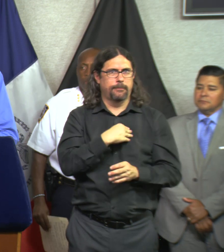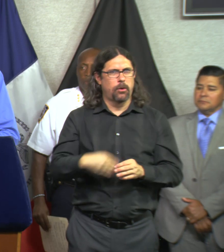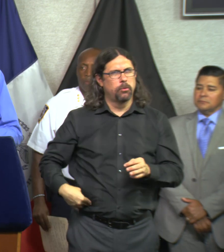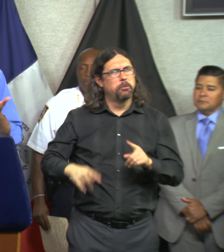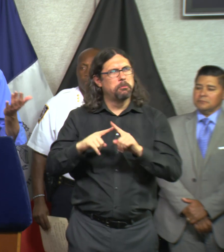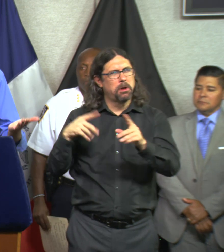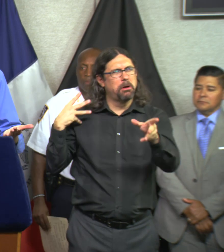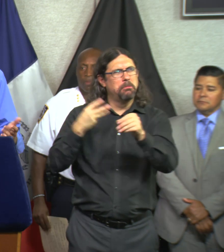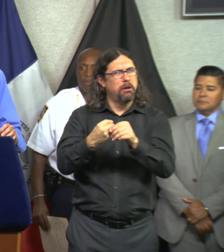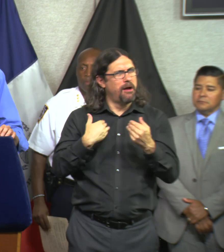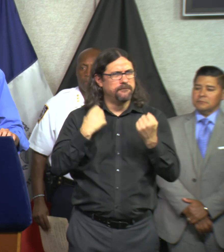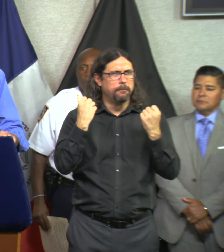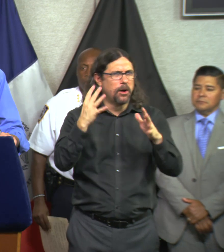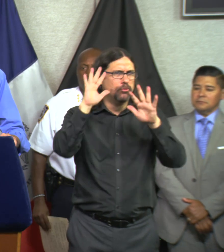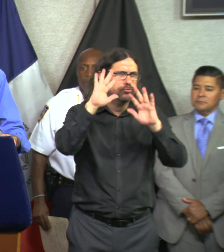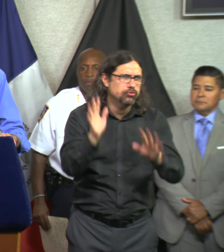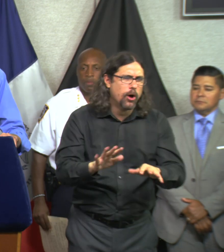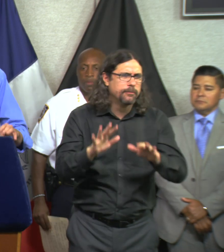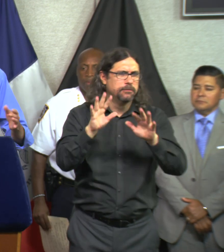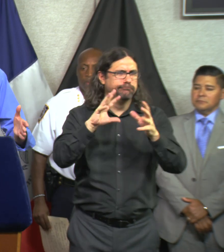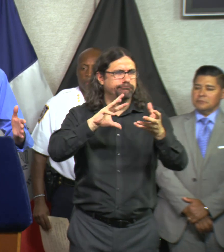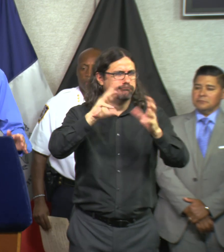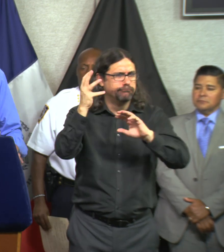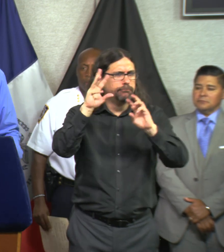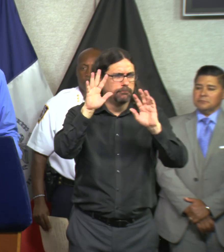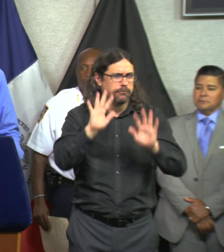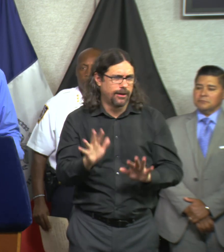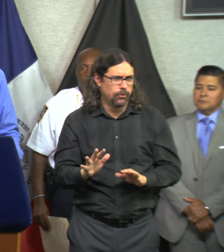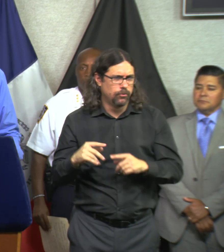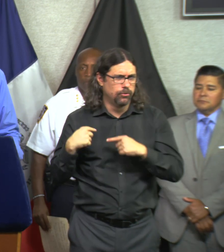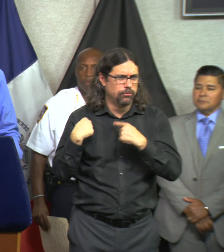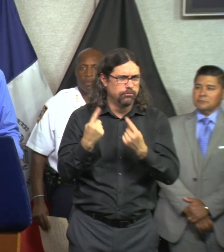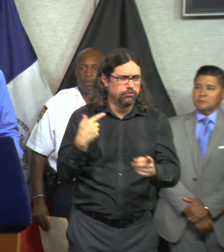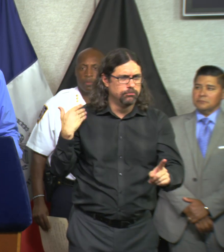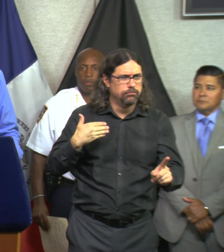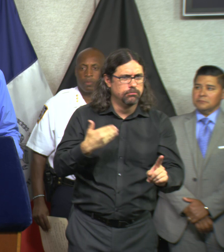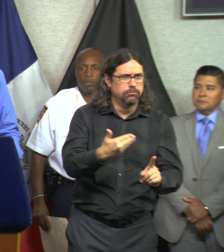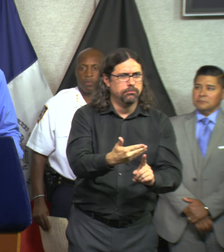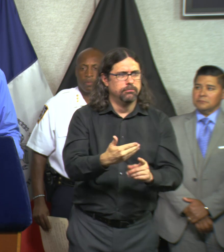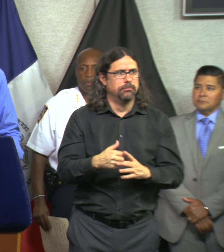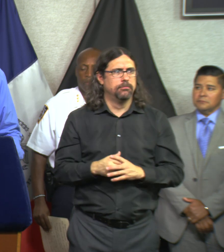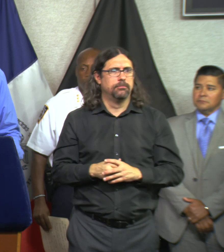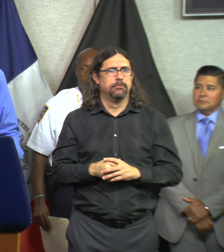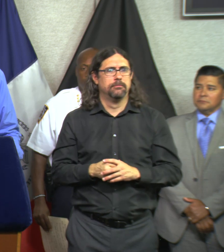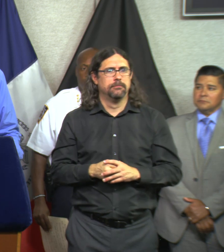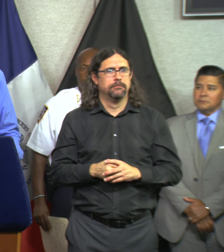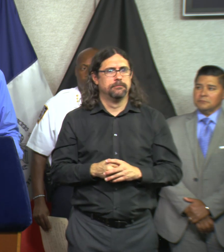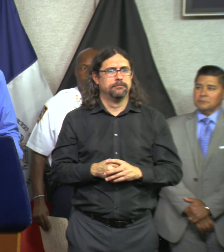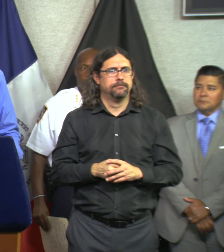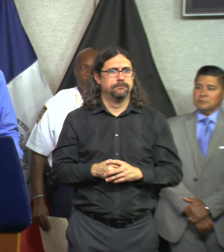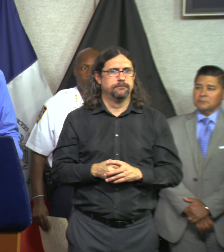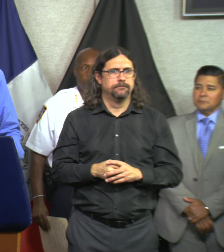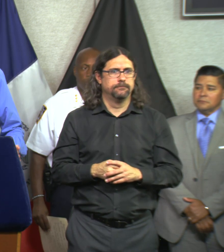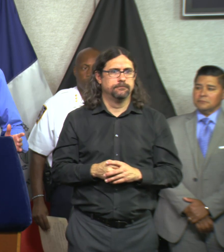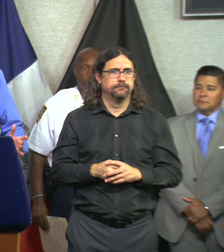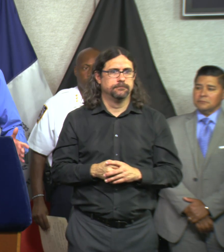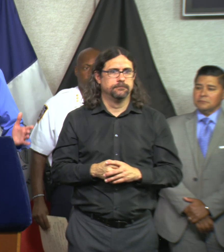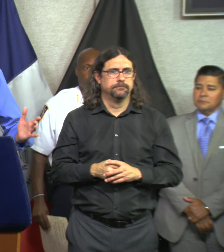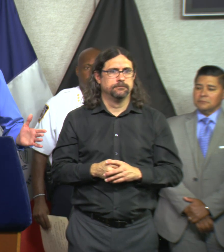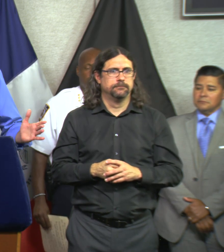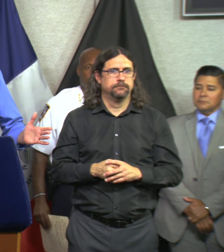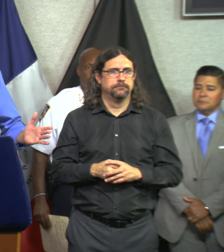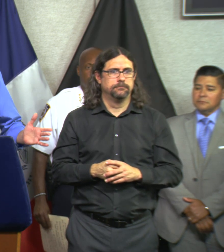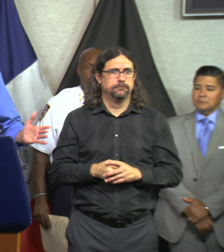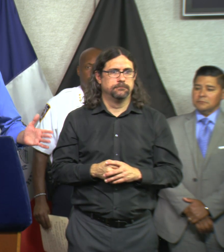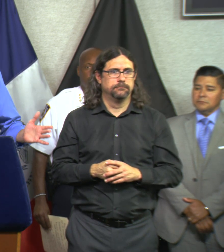the kinds of briefings. Of course, I need to be here making sure things are being done right. So when we have a